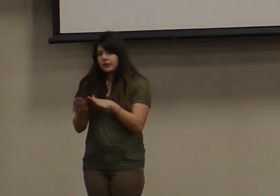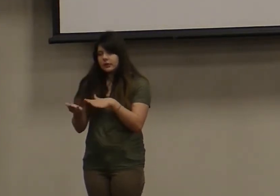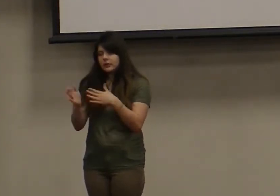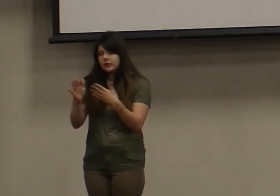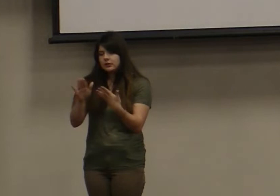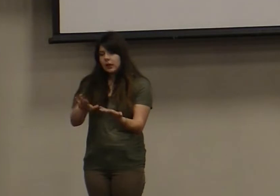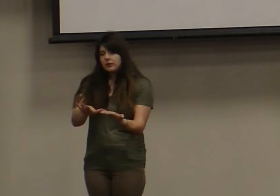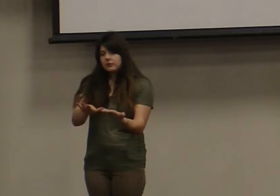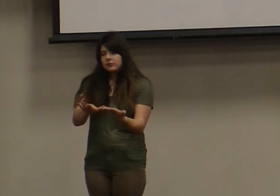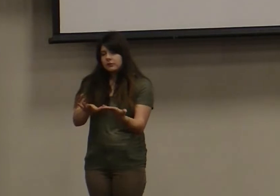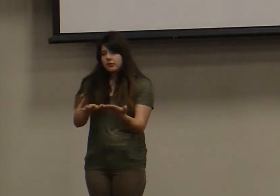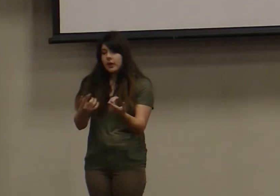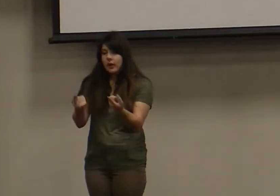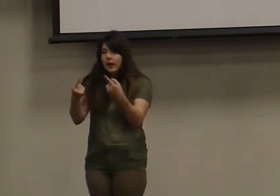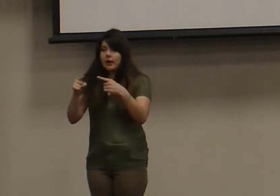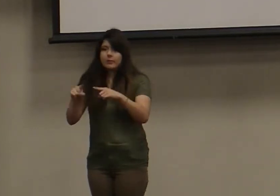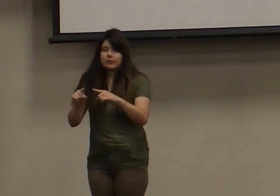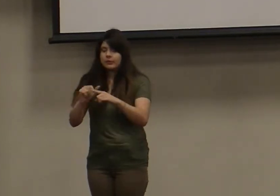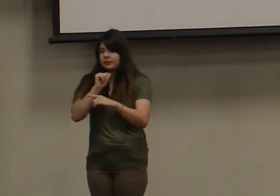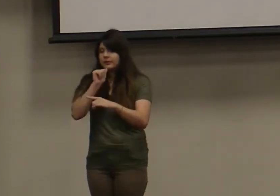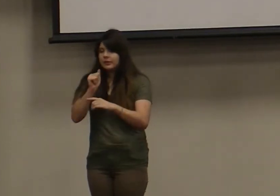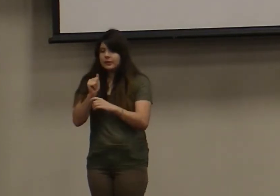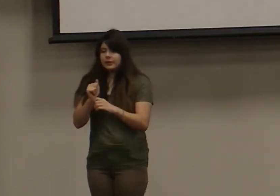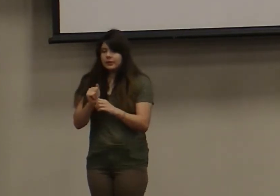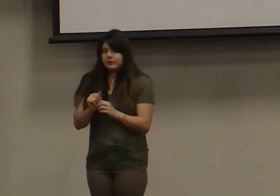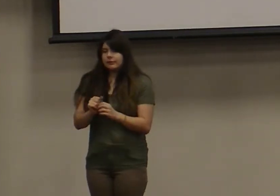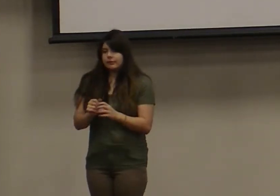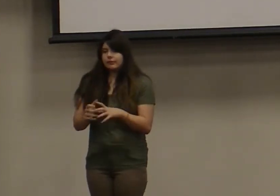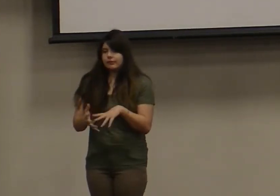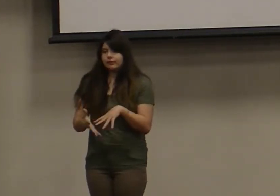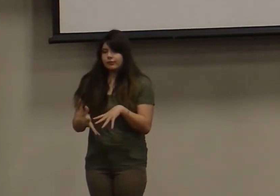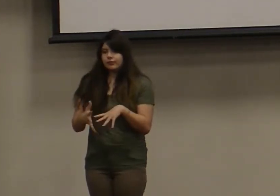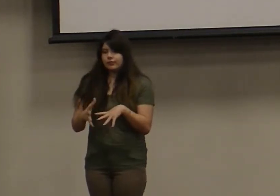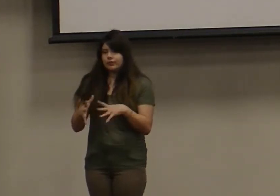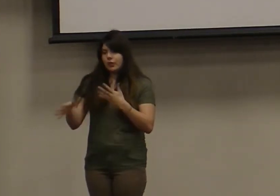When it happened, it wasn't the dramatic scene that Hollywood tends to portray.